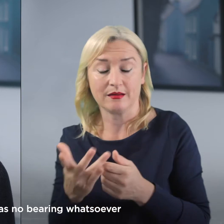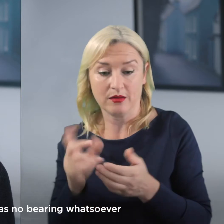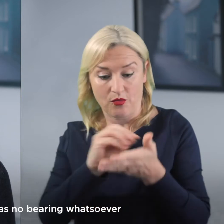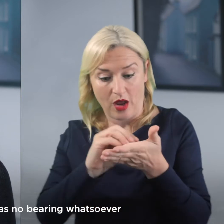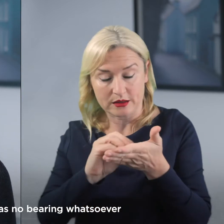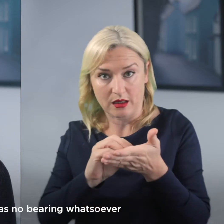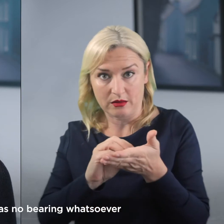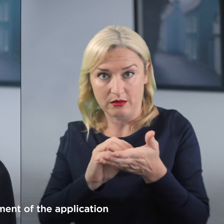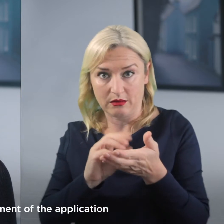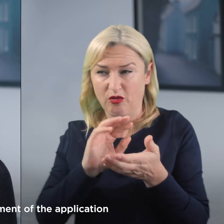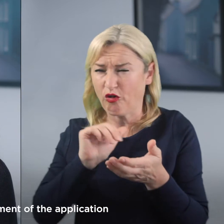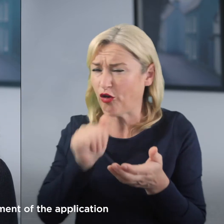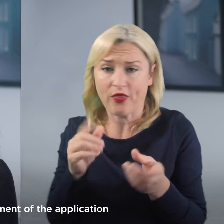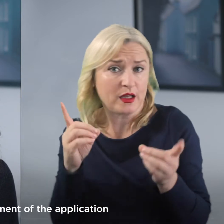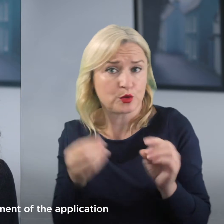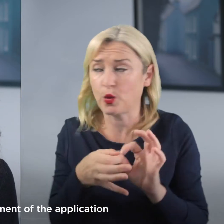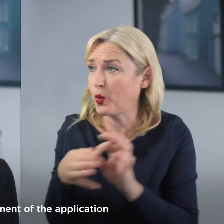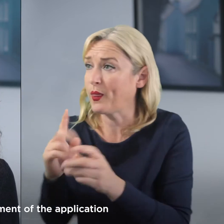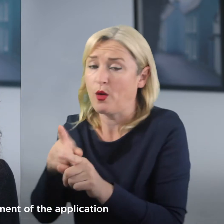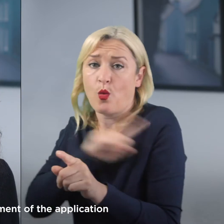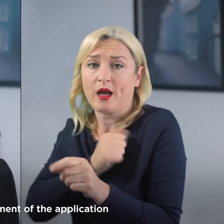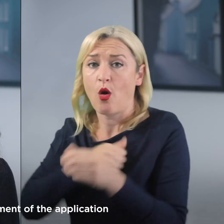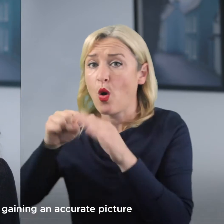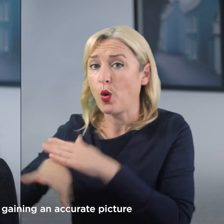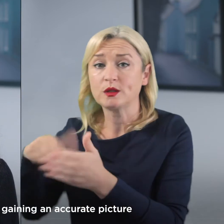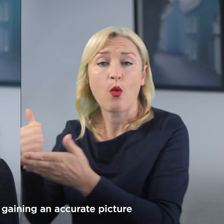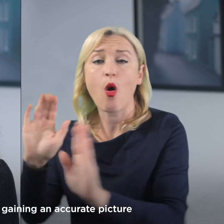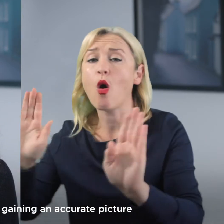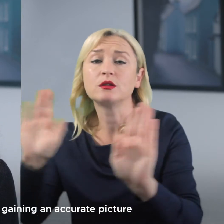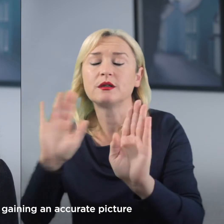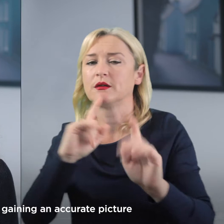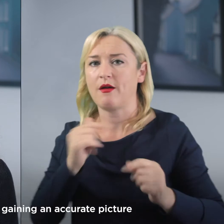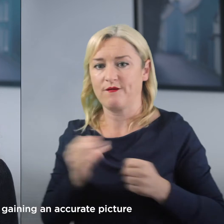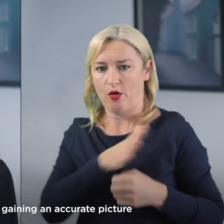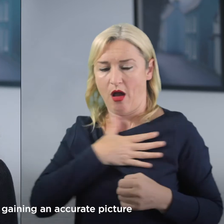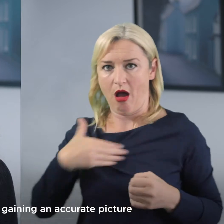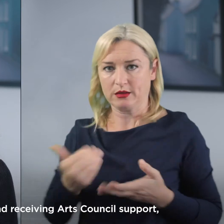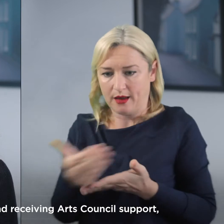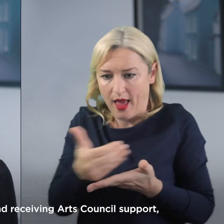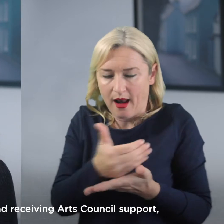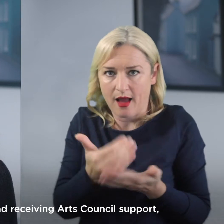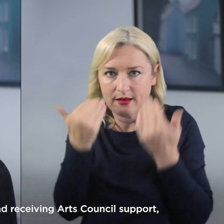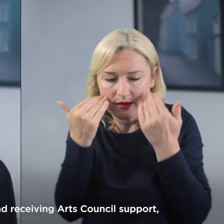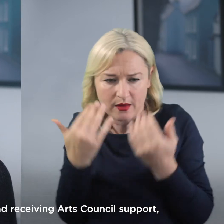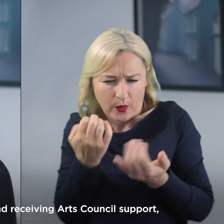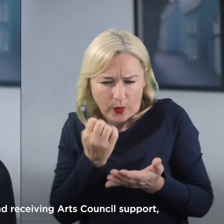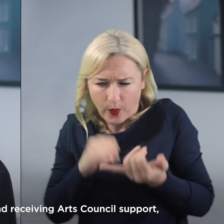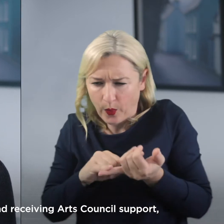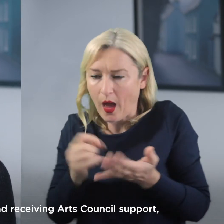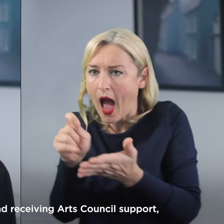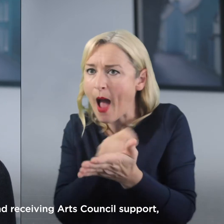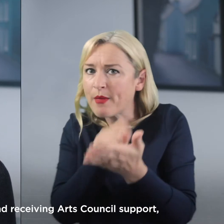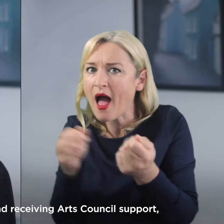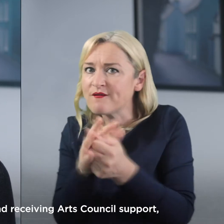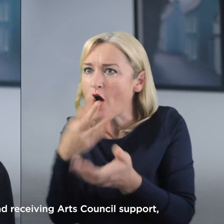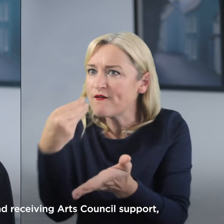no bearing whatsoever on the assessment of the application, but it's a way of us gaining an accurate picture of who's applying for and